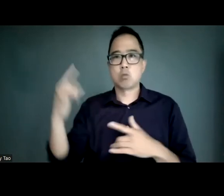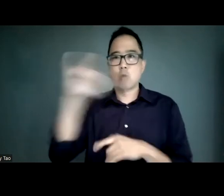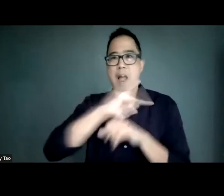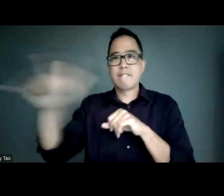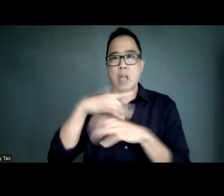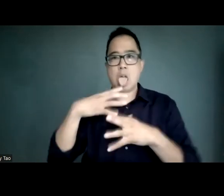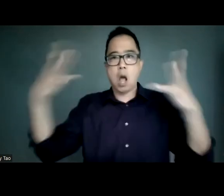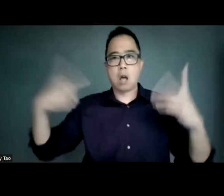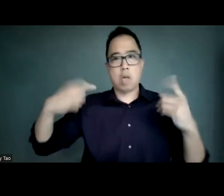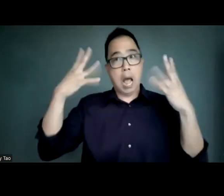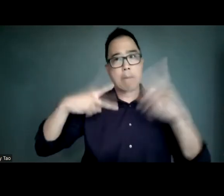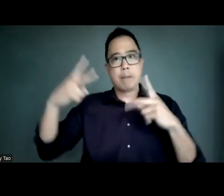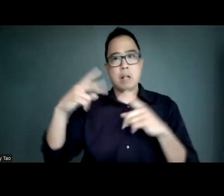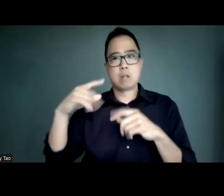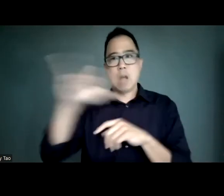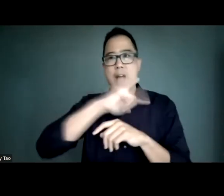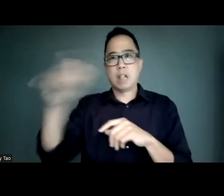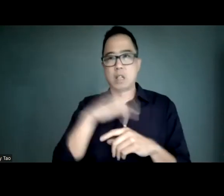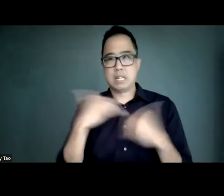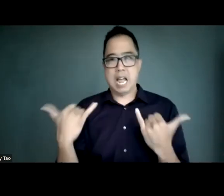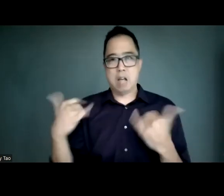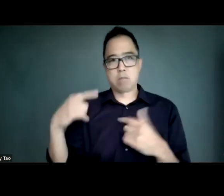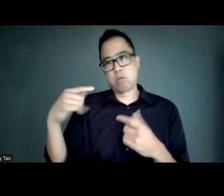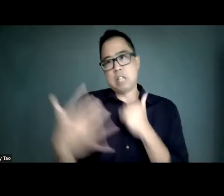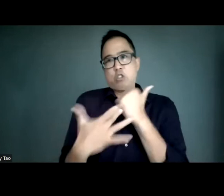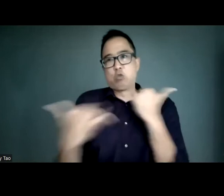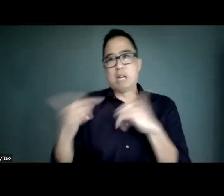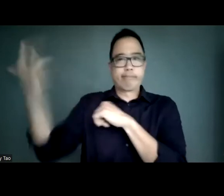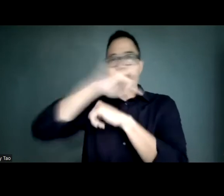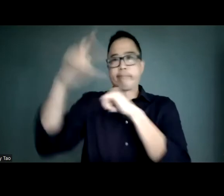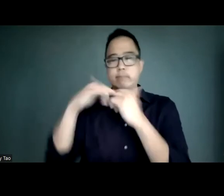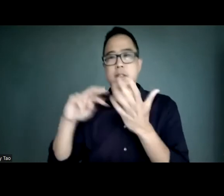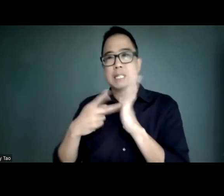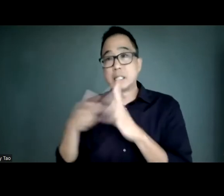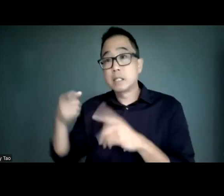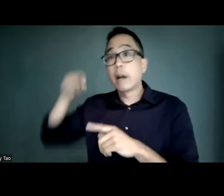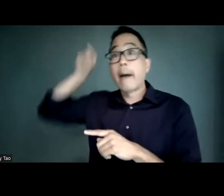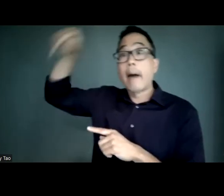we can share them globally. And now a lot of people are traveling again.